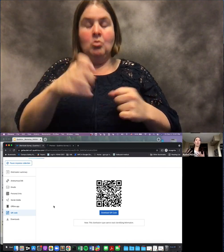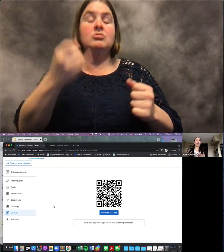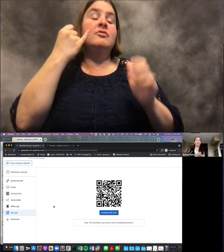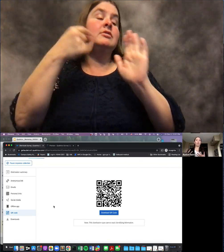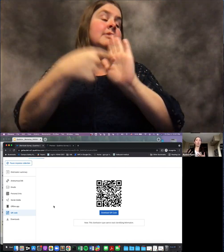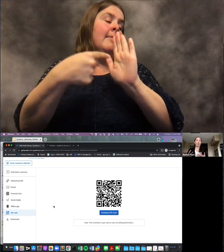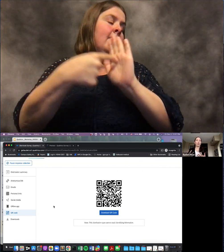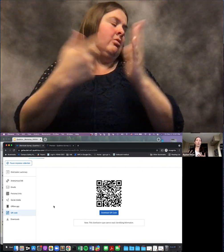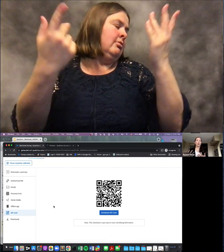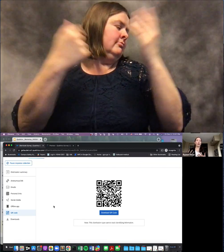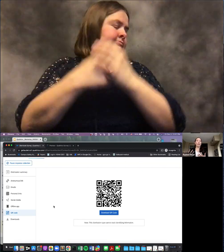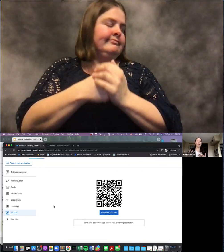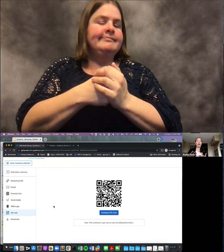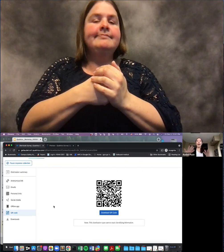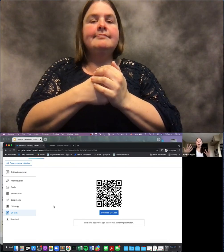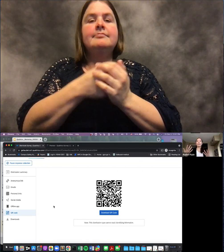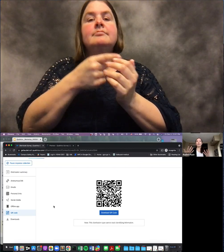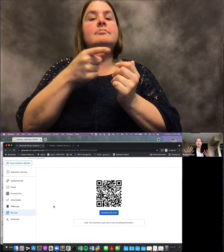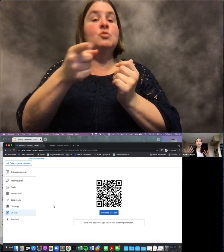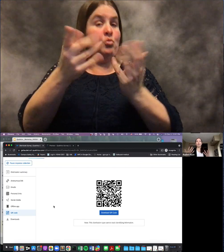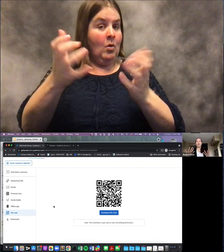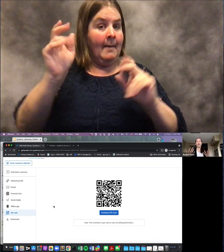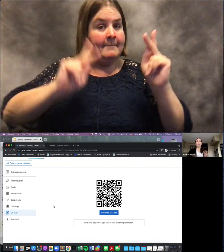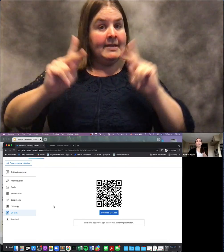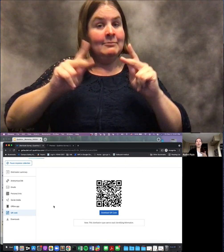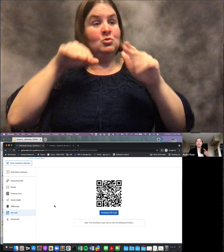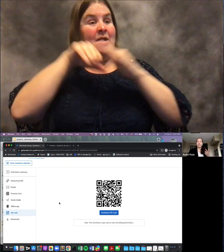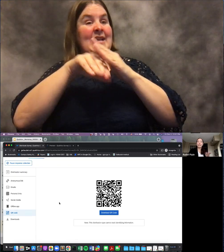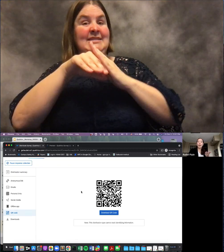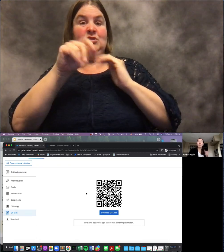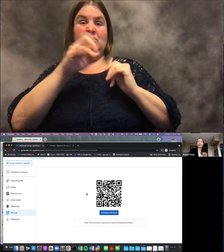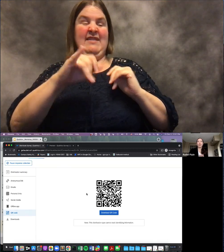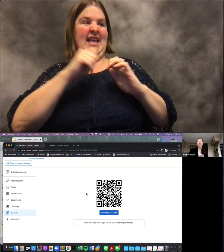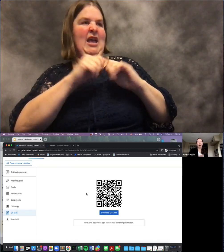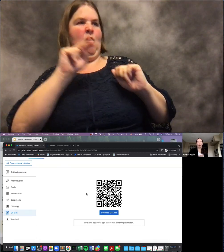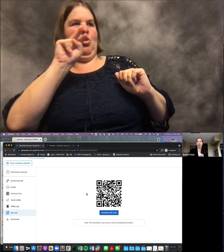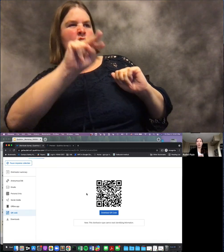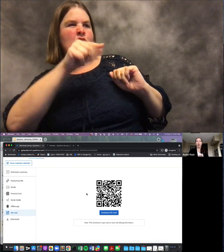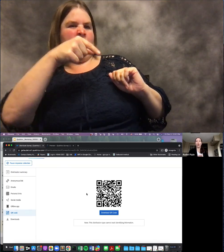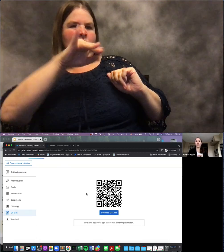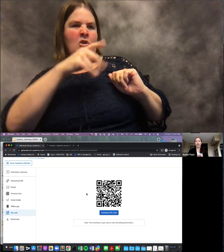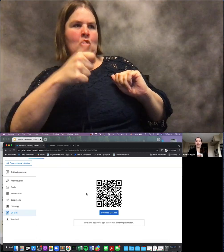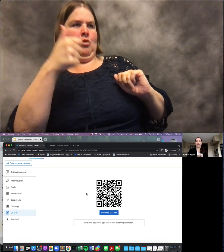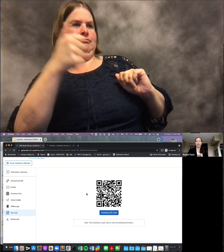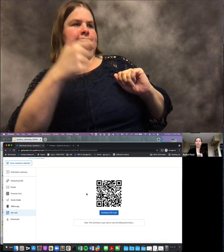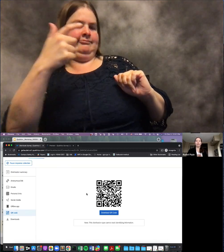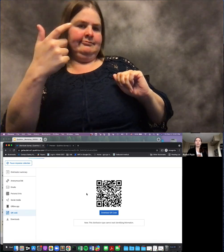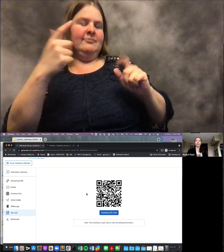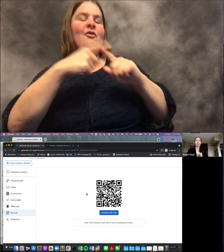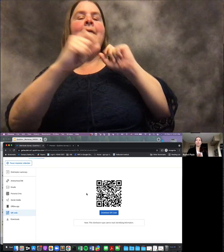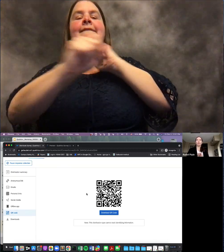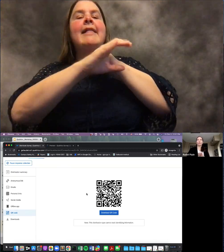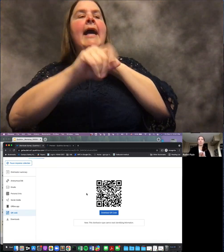to be able to access your survey just by snapping a QR code on a flyer,